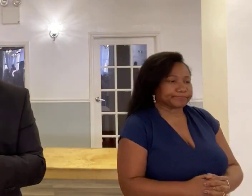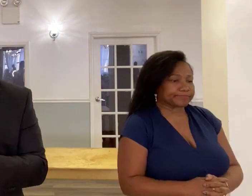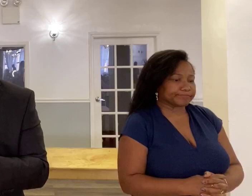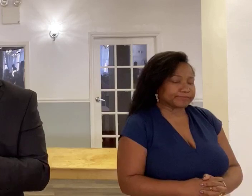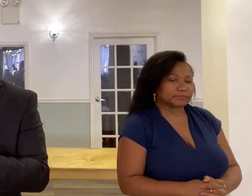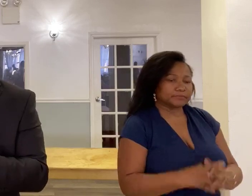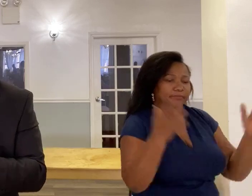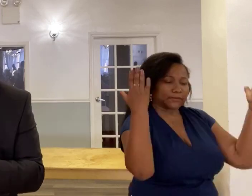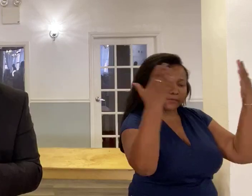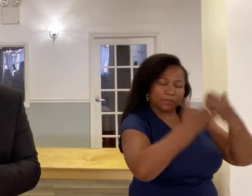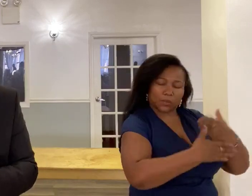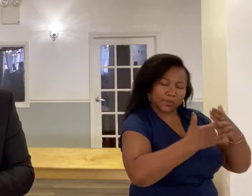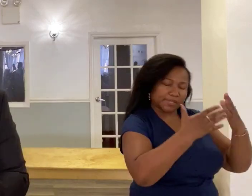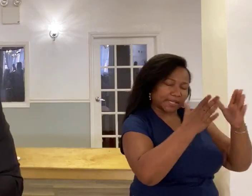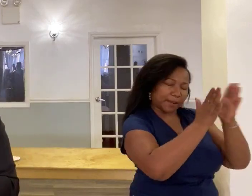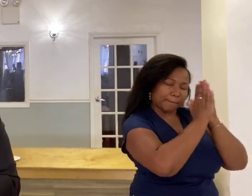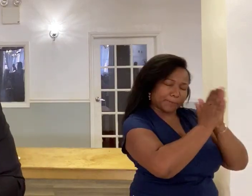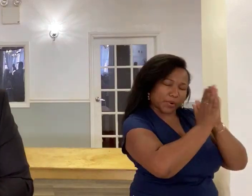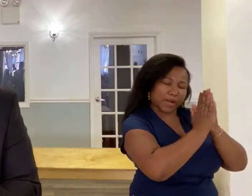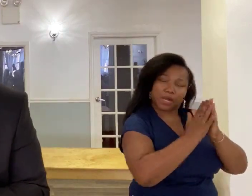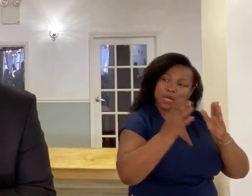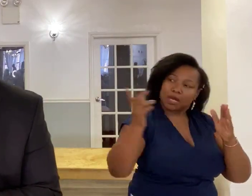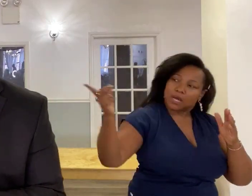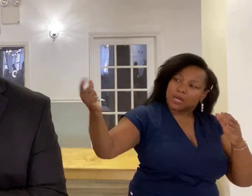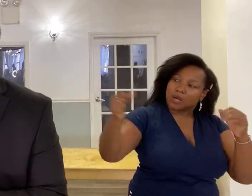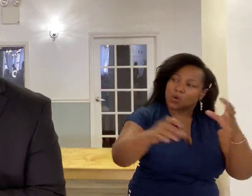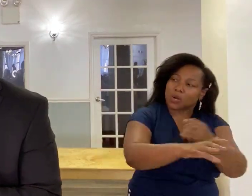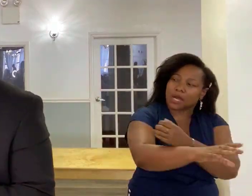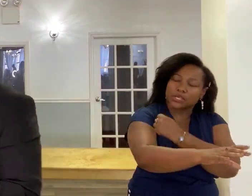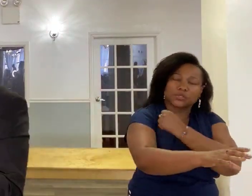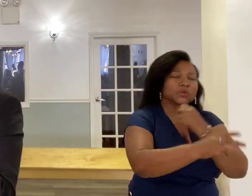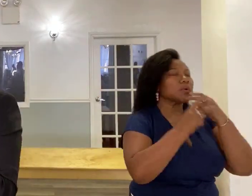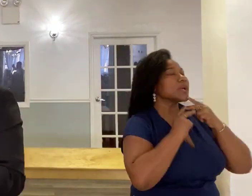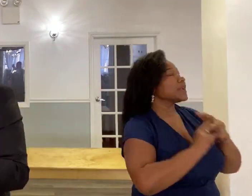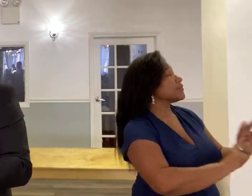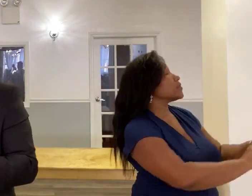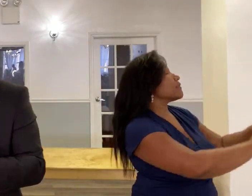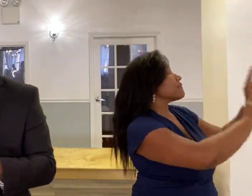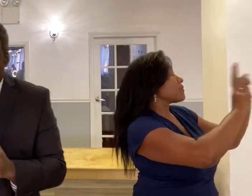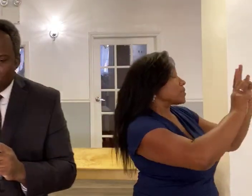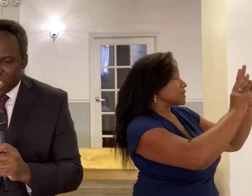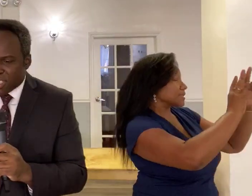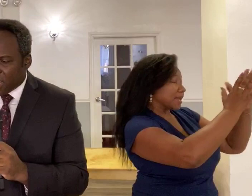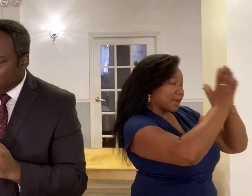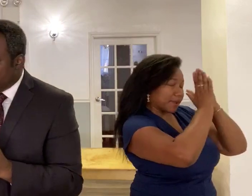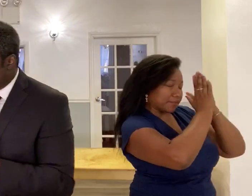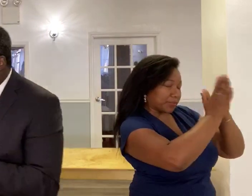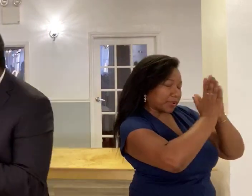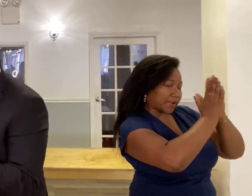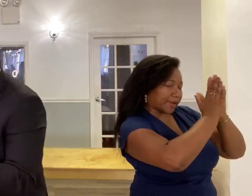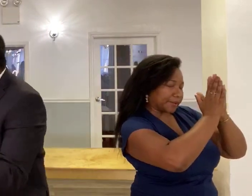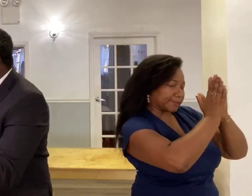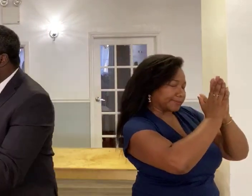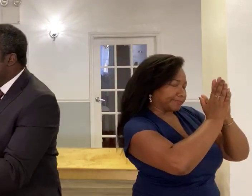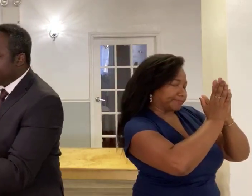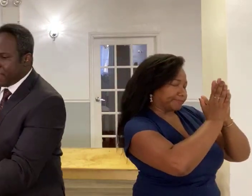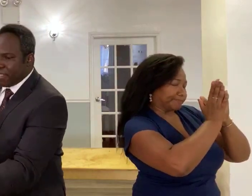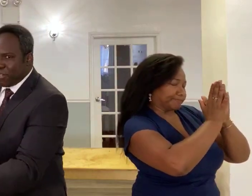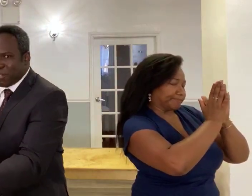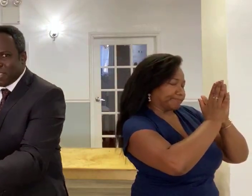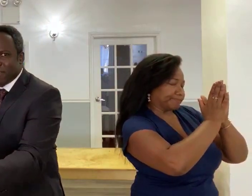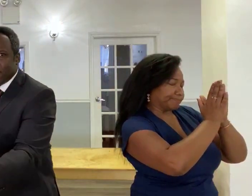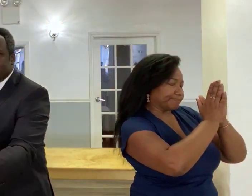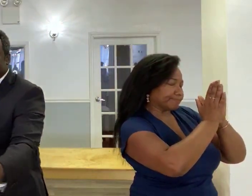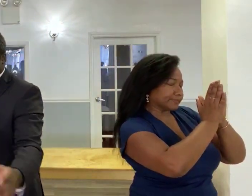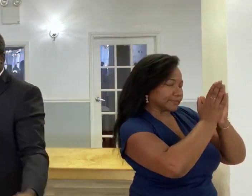We're going to have our closing prayer. Let me ask Brother Cassio to come, lift his voice with the microphone, and close us in prayer.